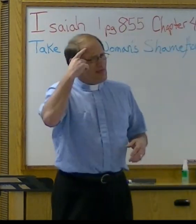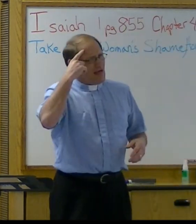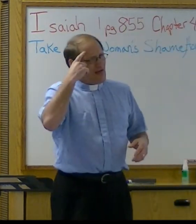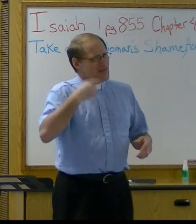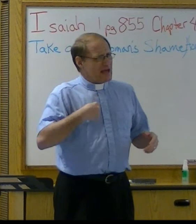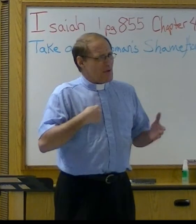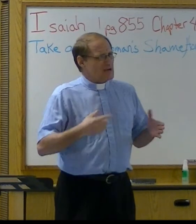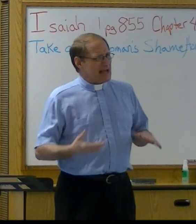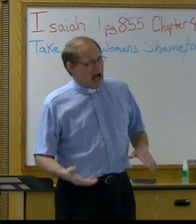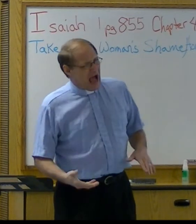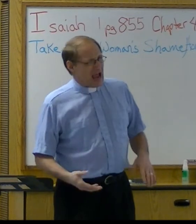I think I would die.